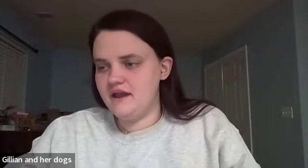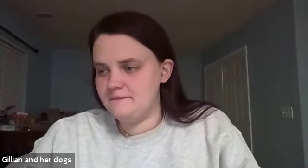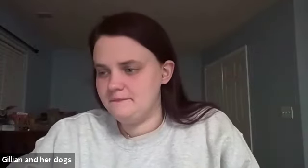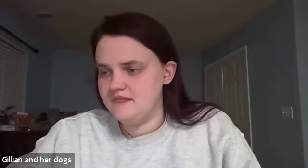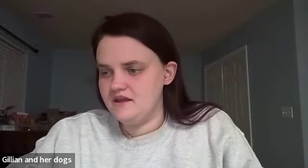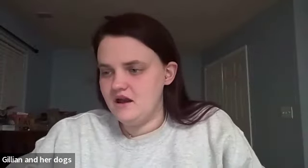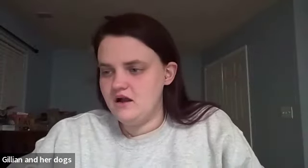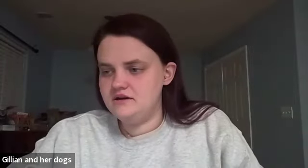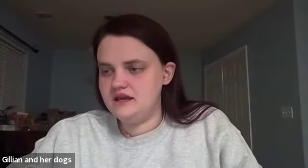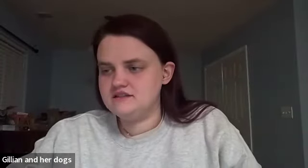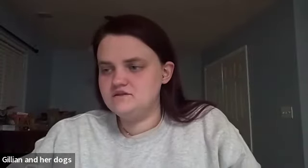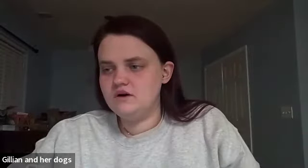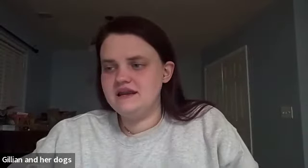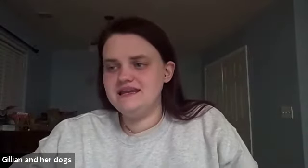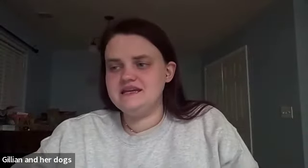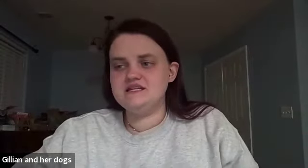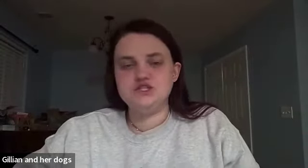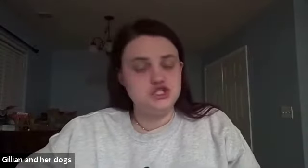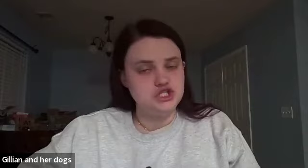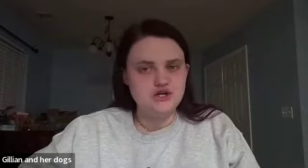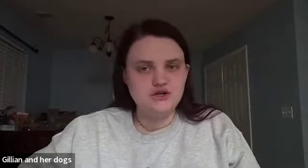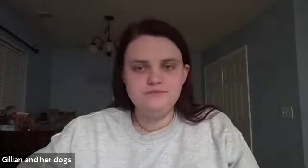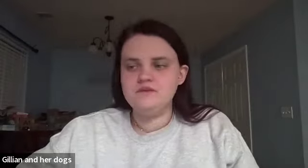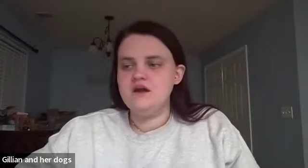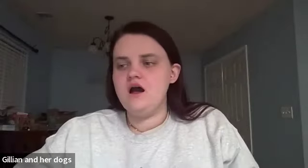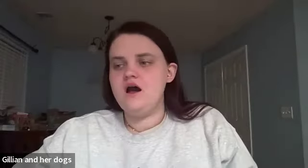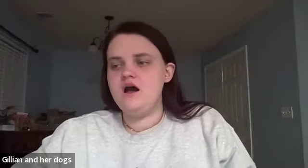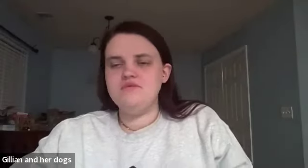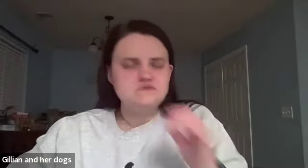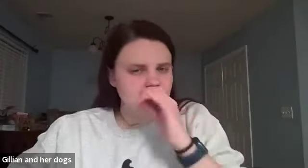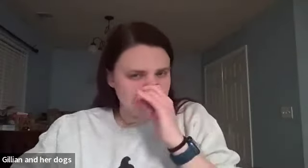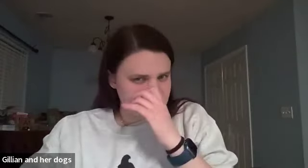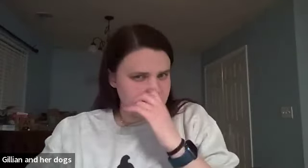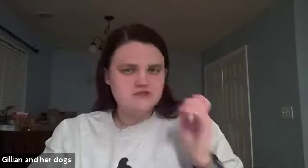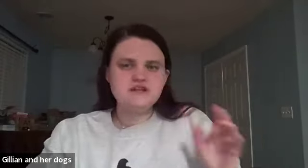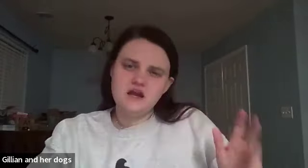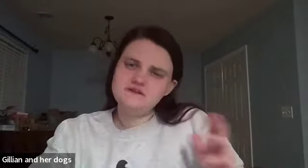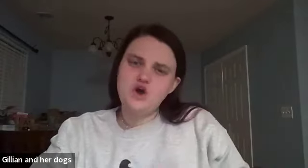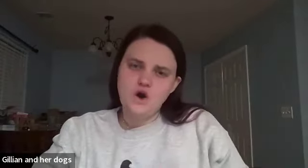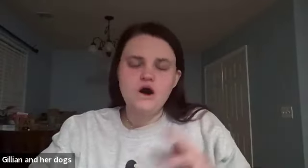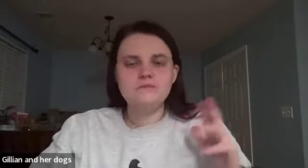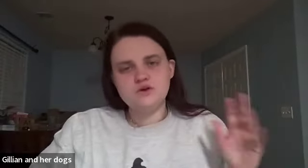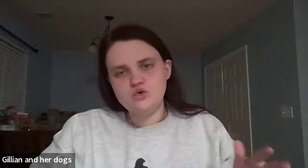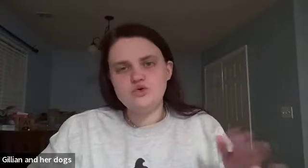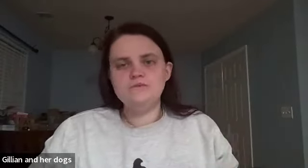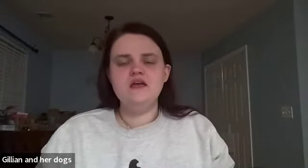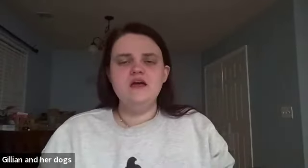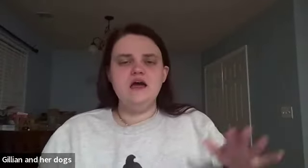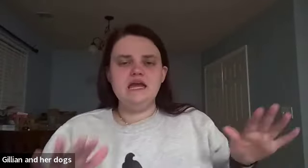Okay. Our next one is chill. This one also can be used like kind of as calm, cool.